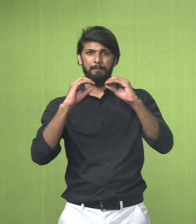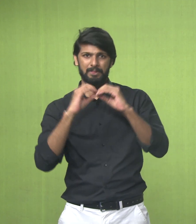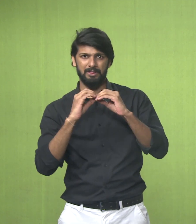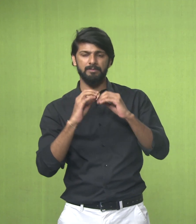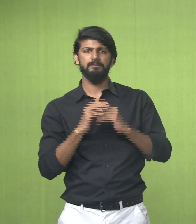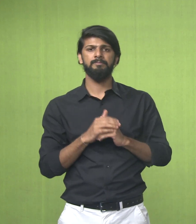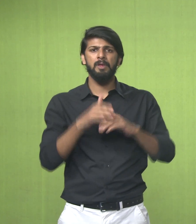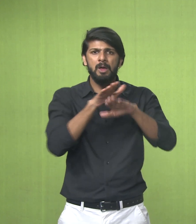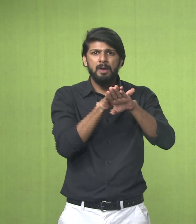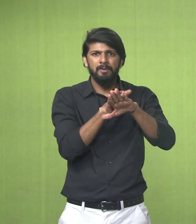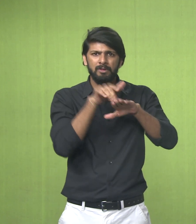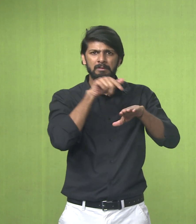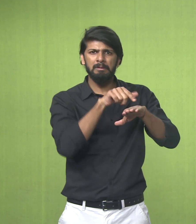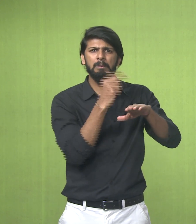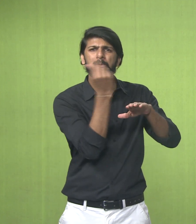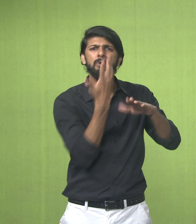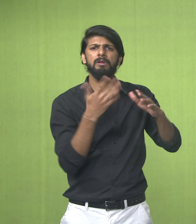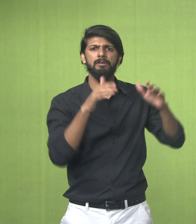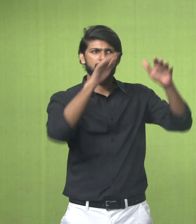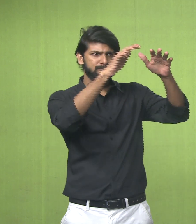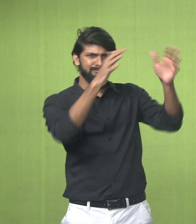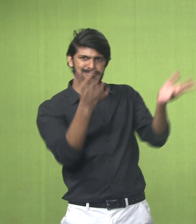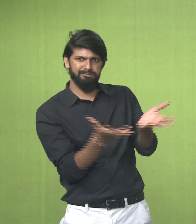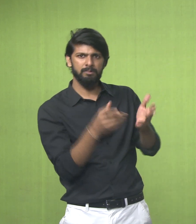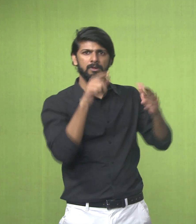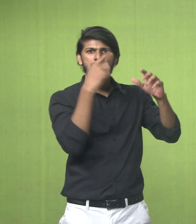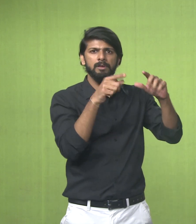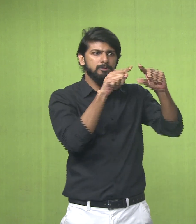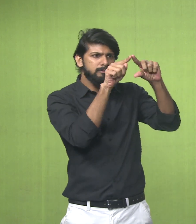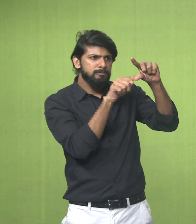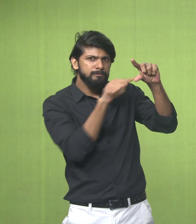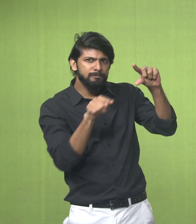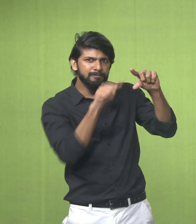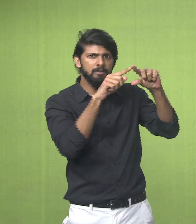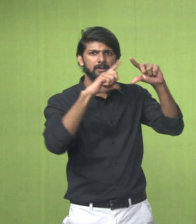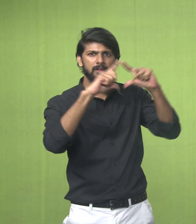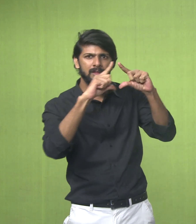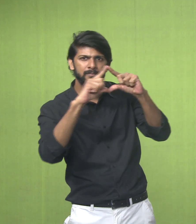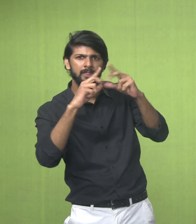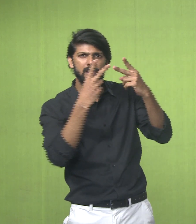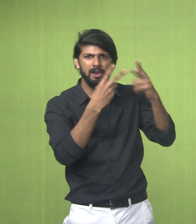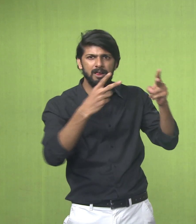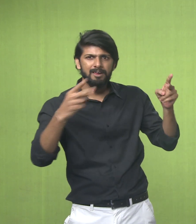Second point, the fish scale pattern uses circle